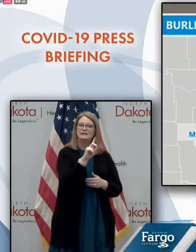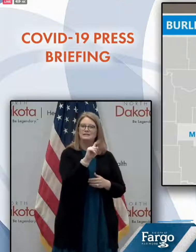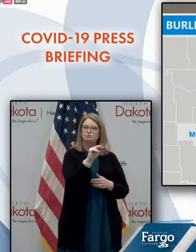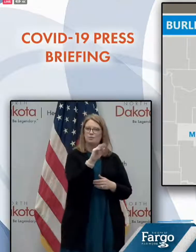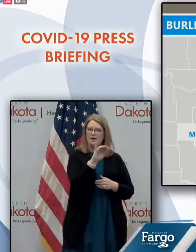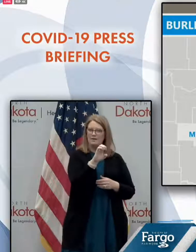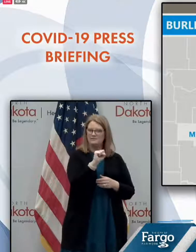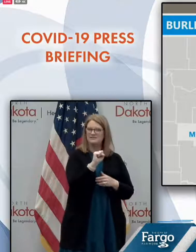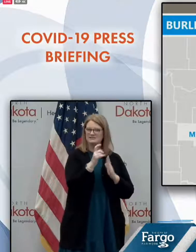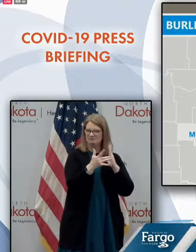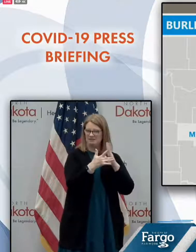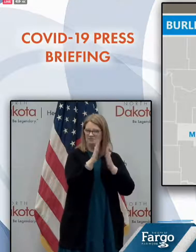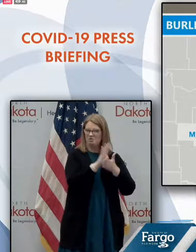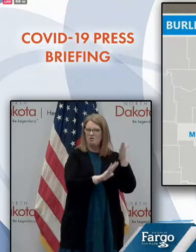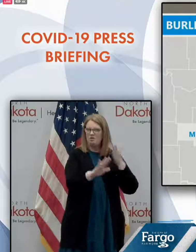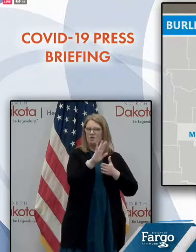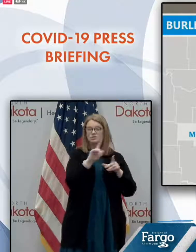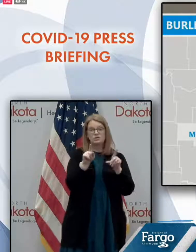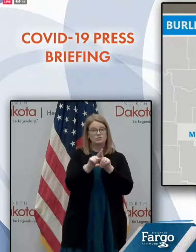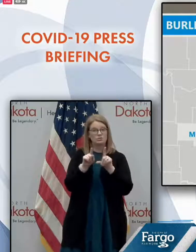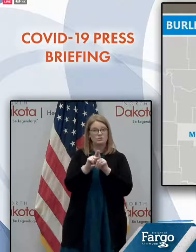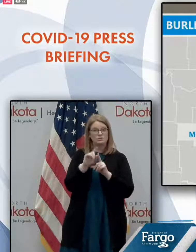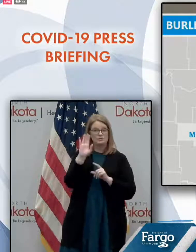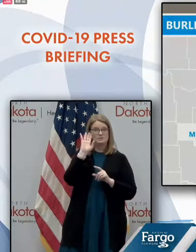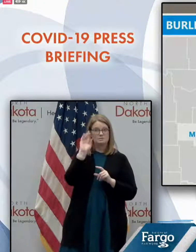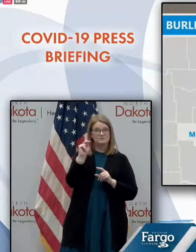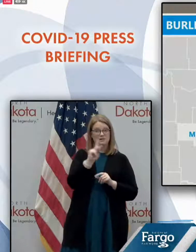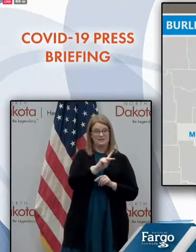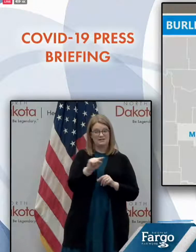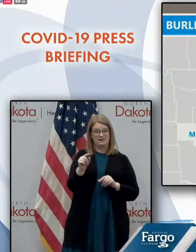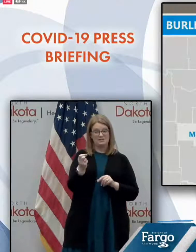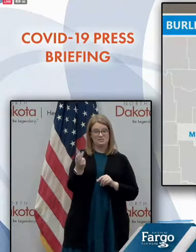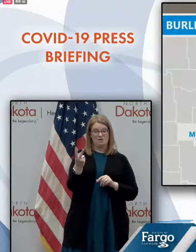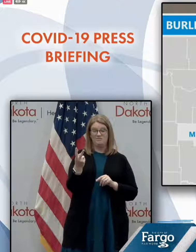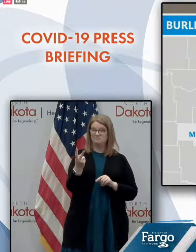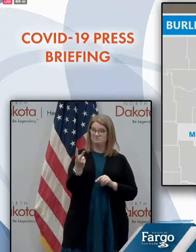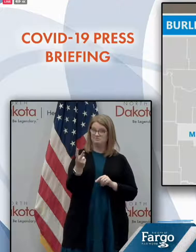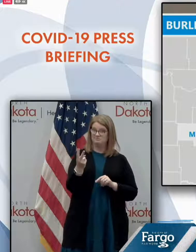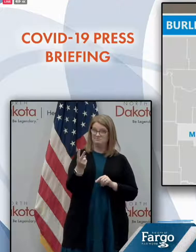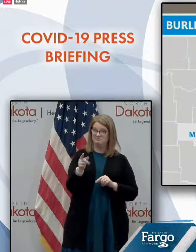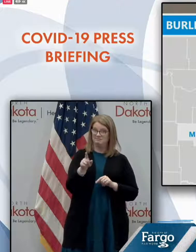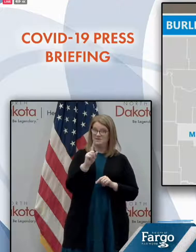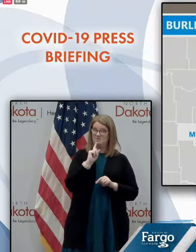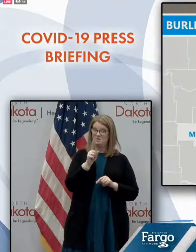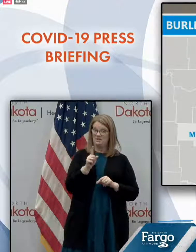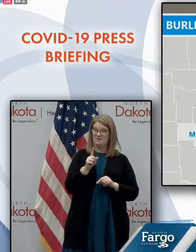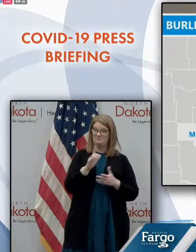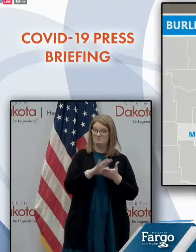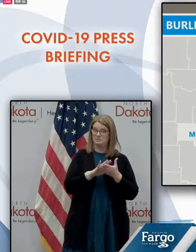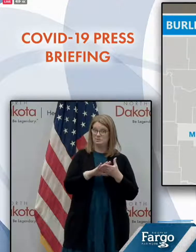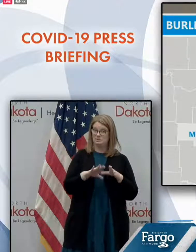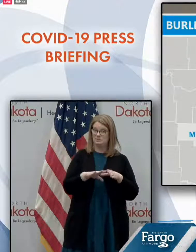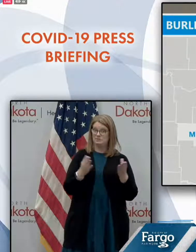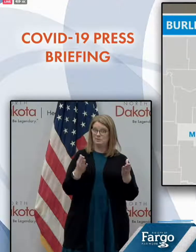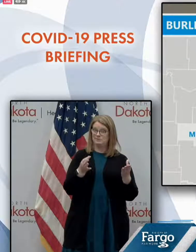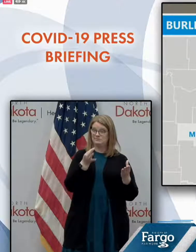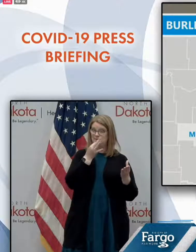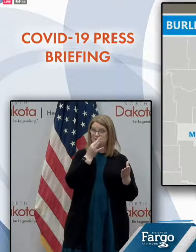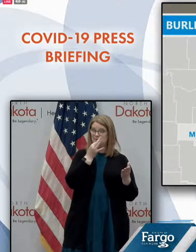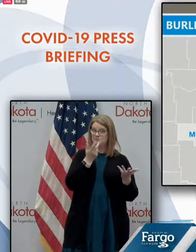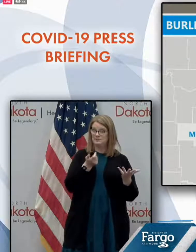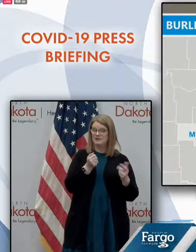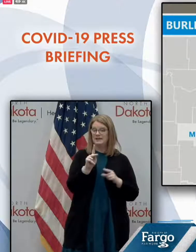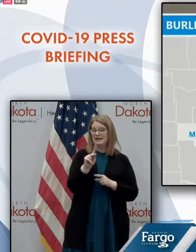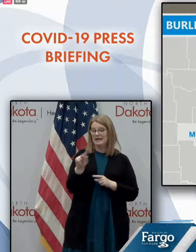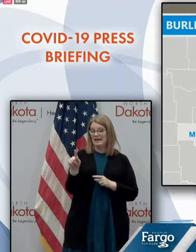College, and also Bismarck K-12, because we're not that far away from entering back into school, and we want to make sure that both